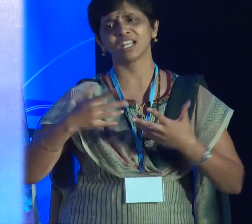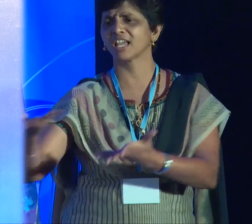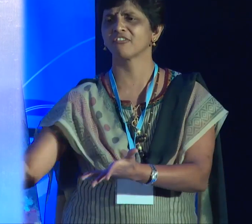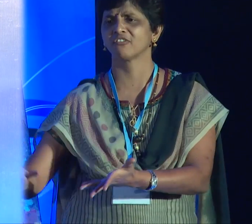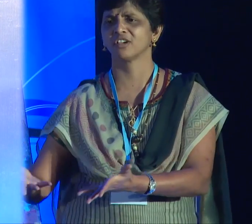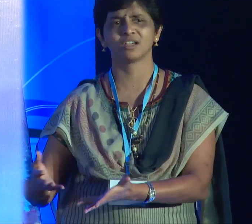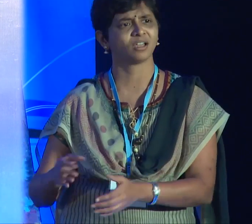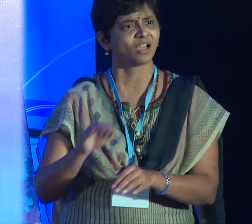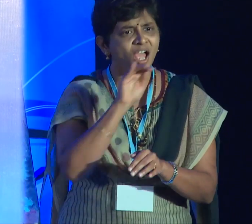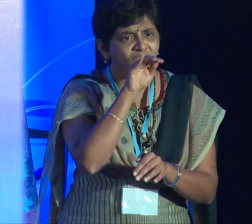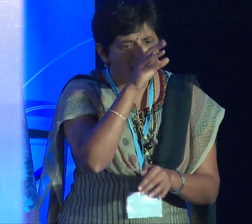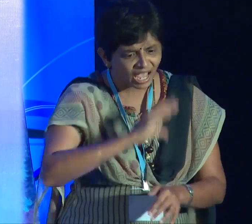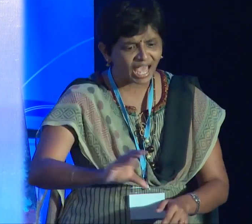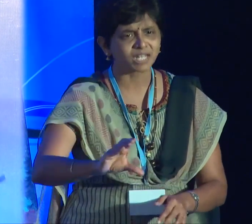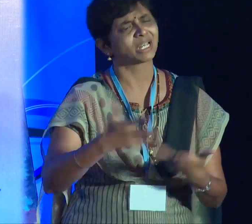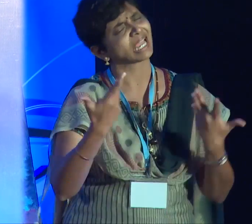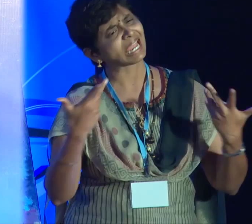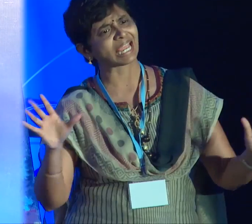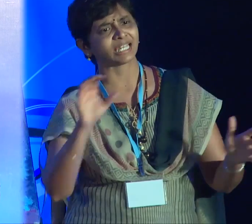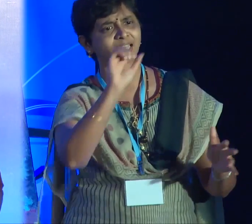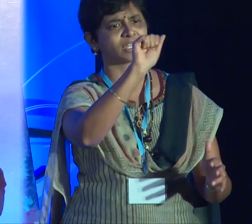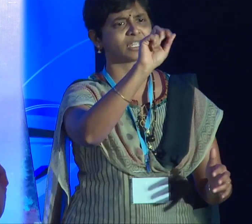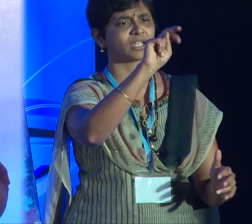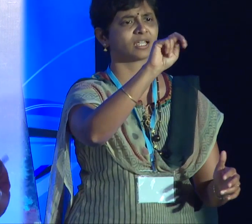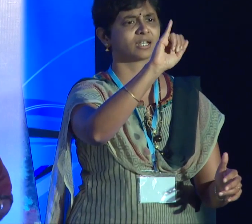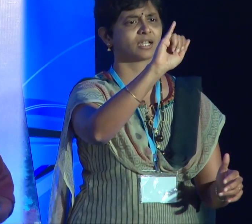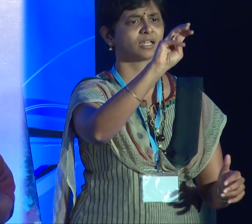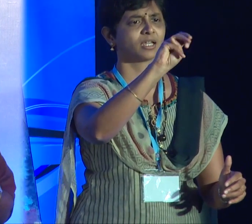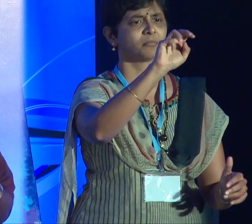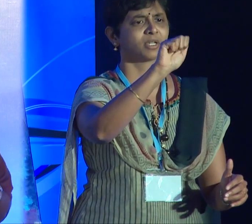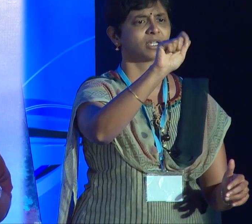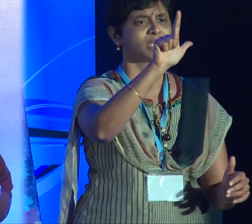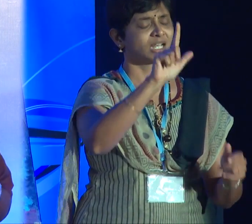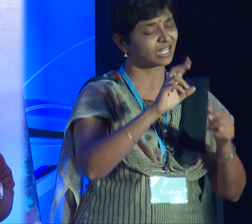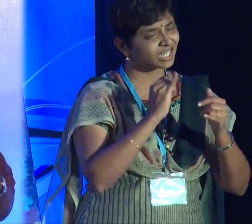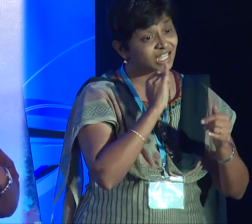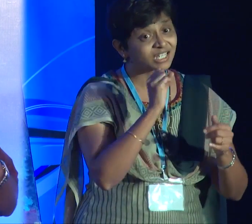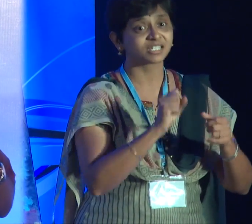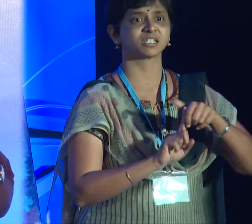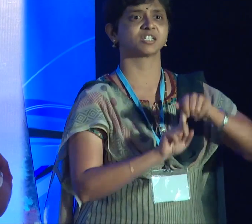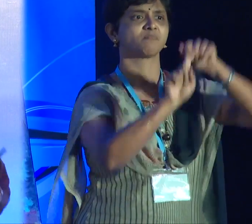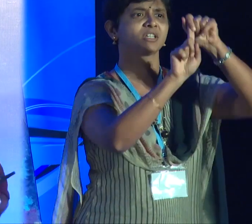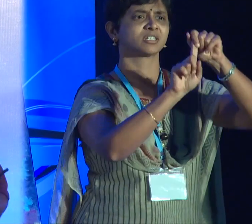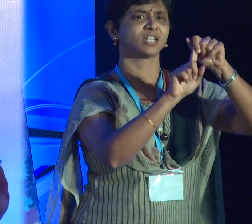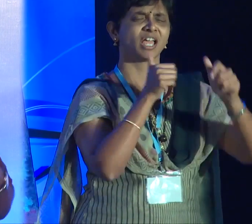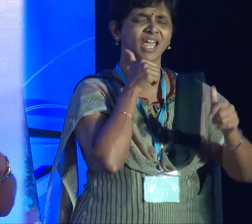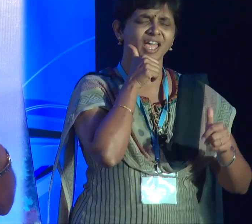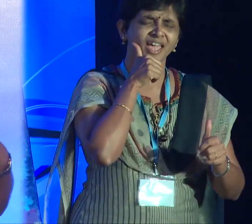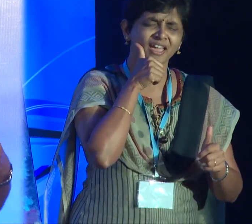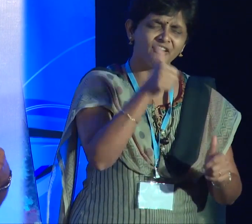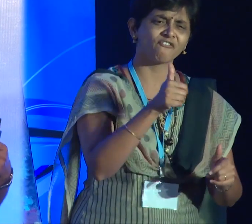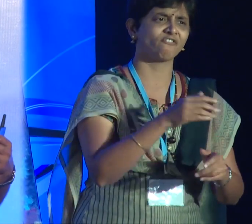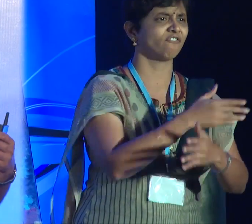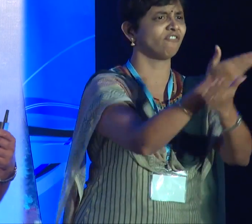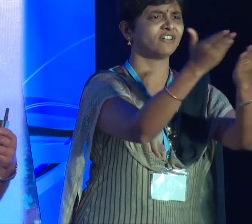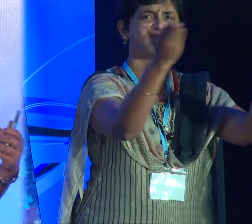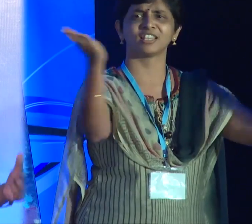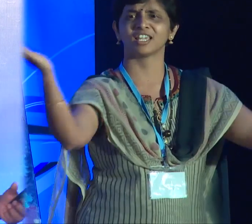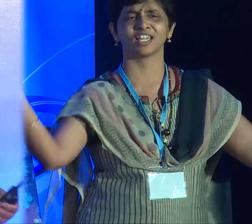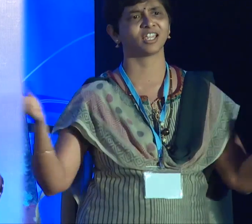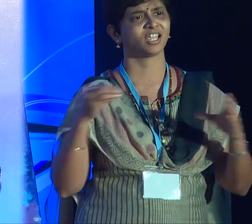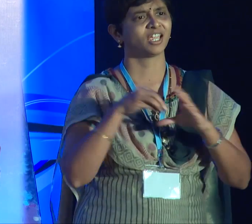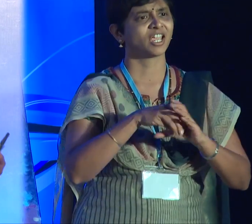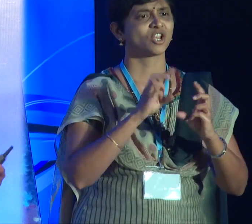perfect. And every living creature is unique. And every living creature which